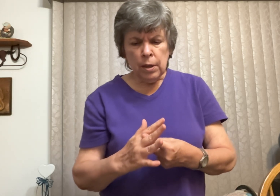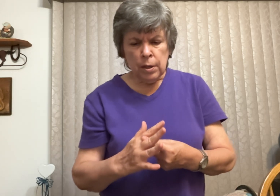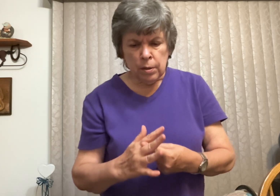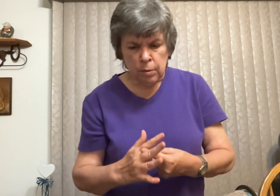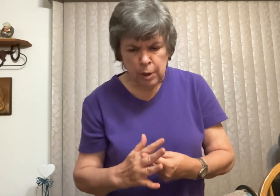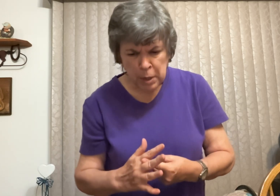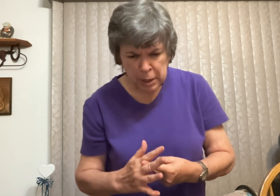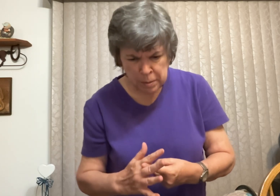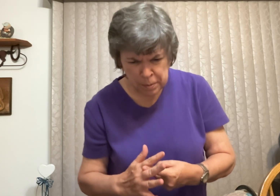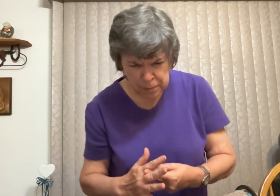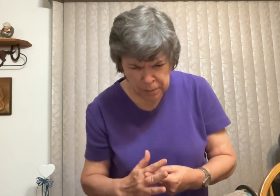where am I?